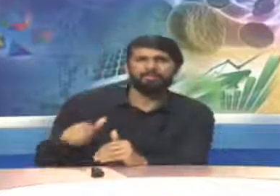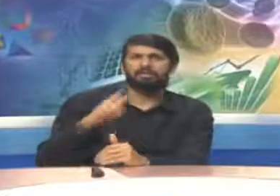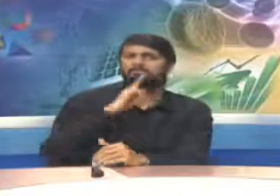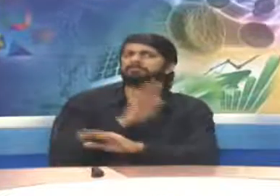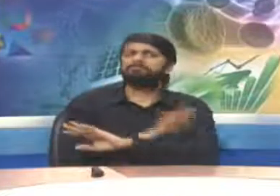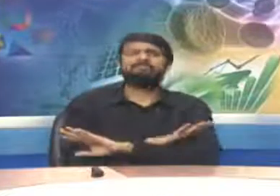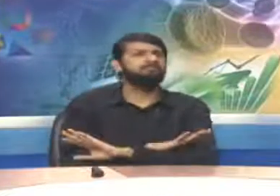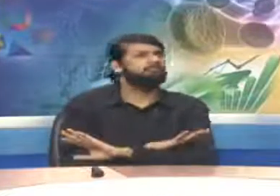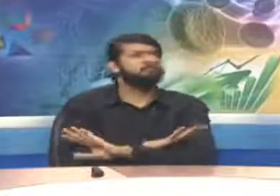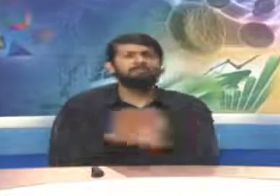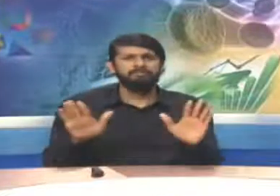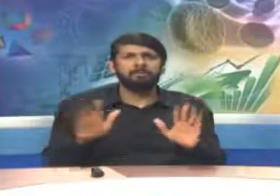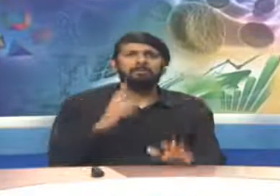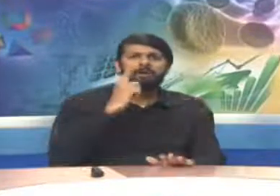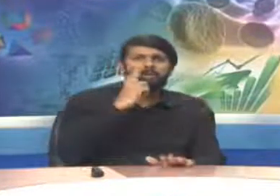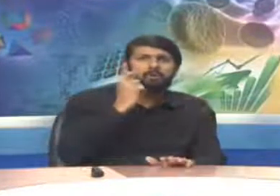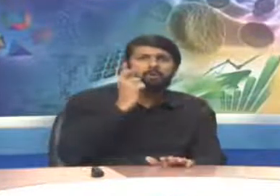want to do discrimination.